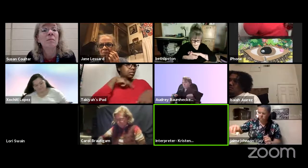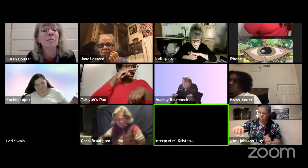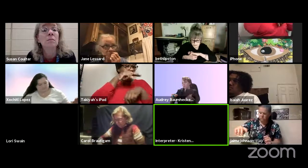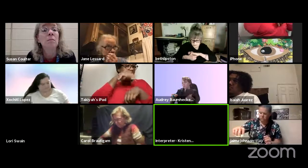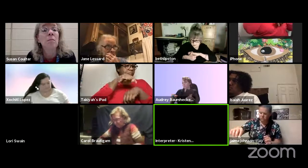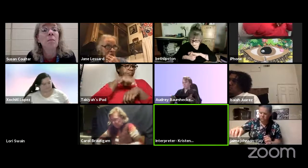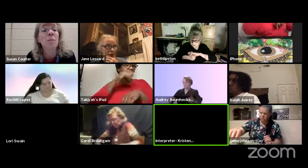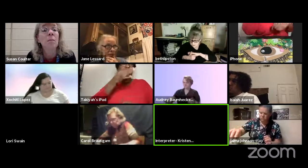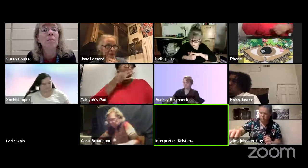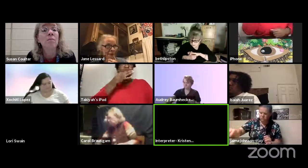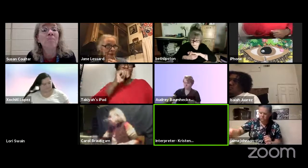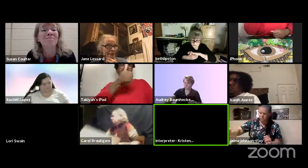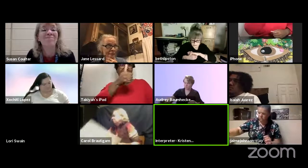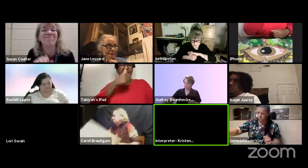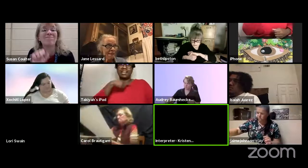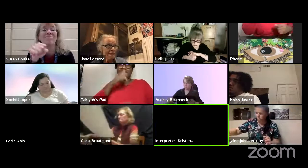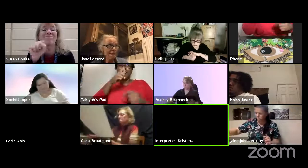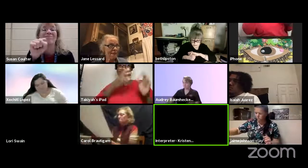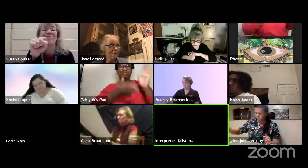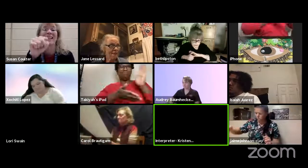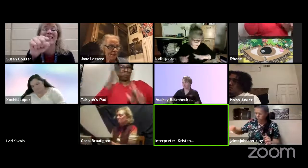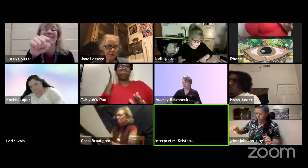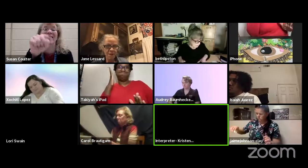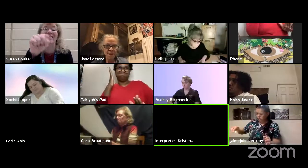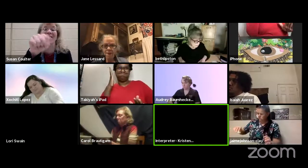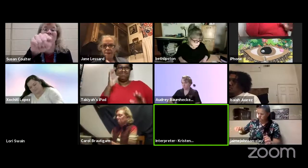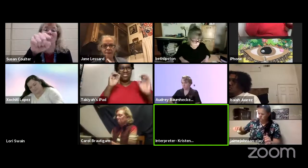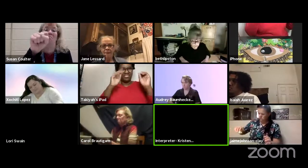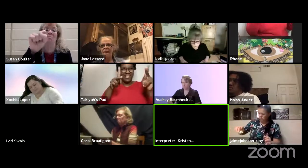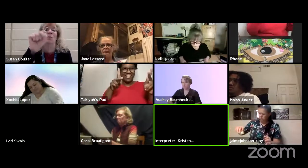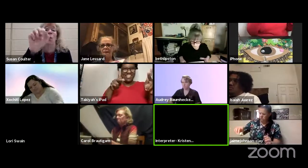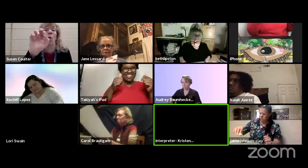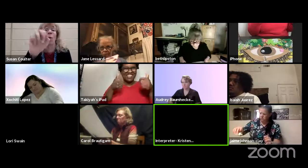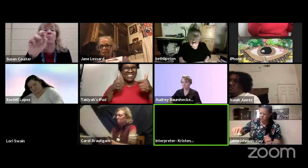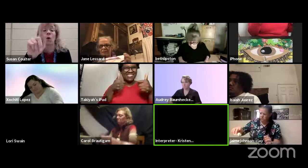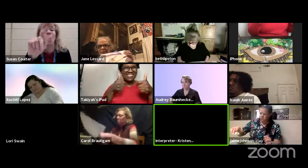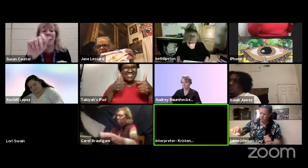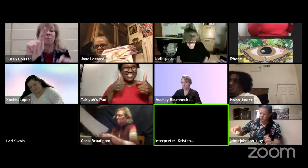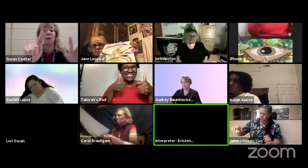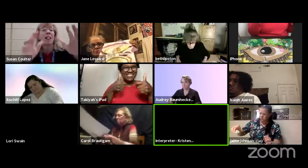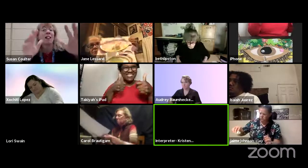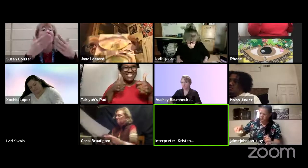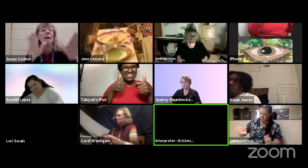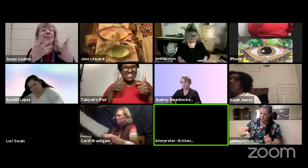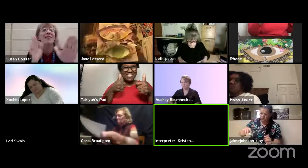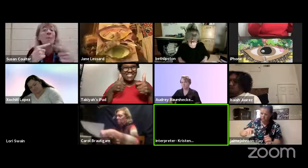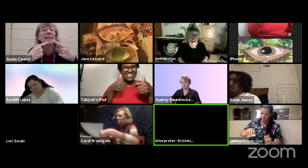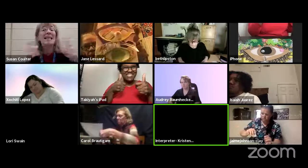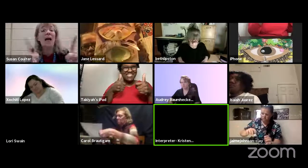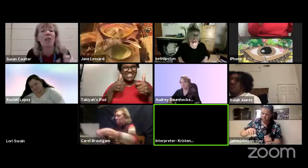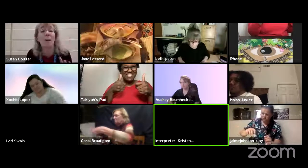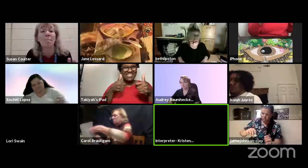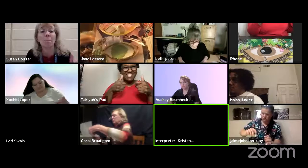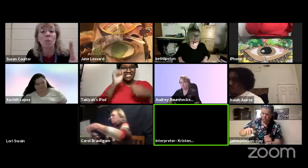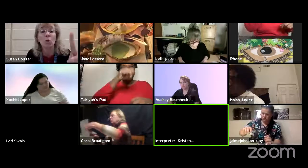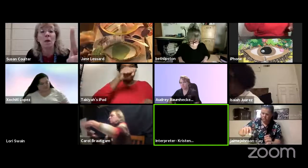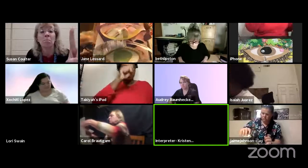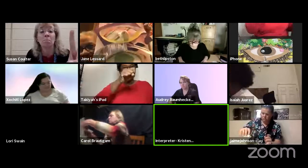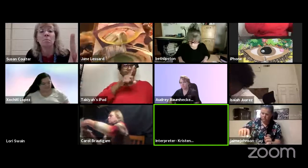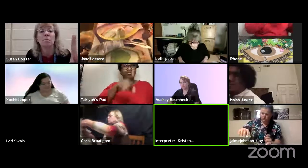Give me 1 second. I'm looking at the time and it's going to be 10 o'clock. I do need to sign off. Okay. Thank you so much for letting me be